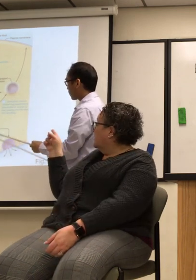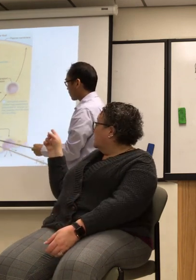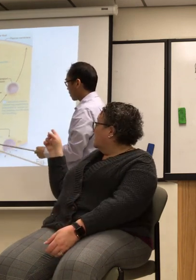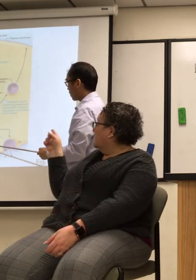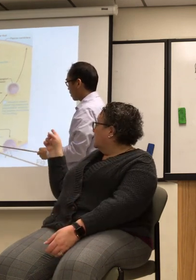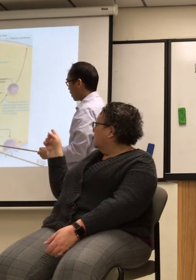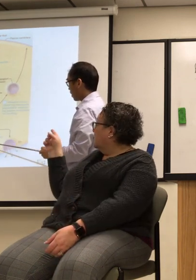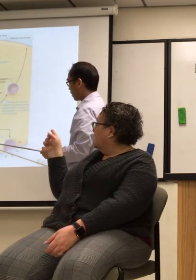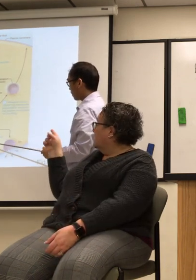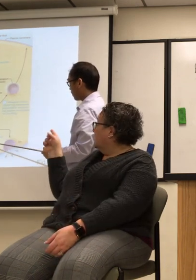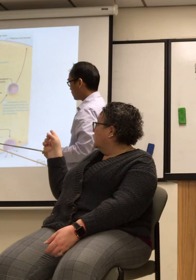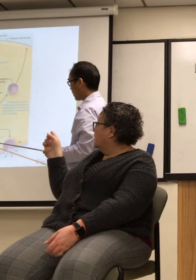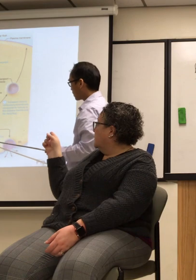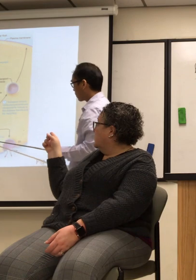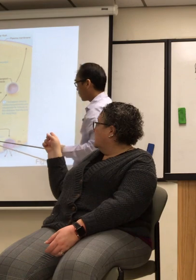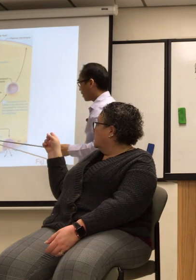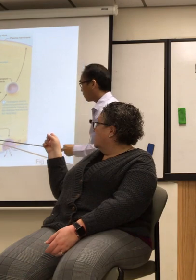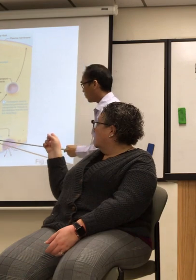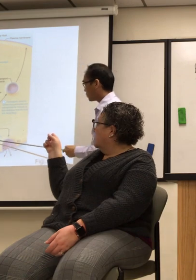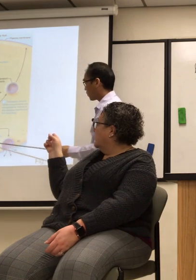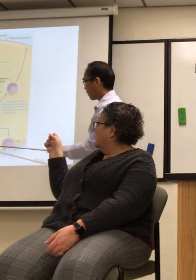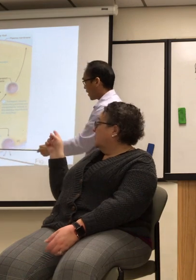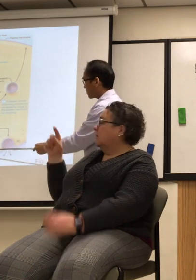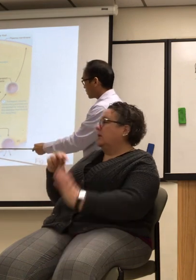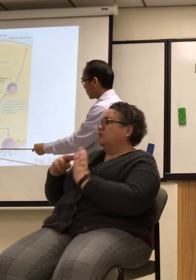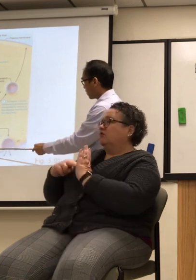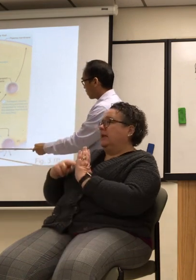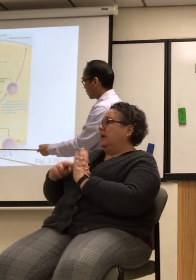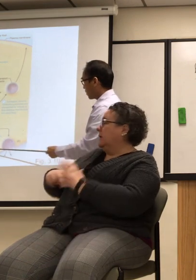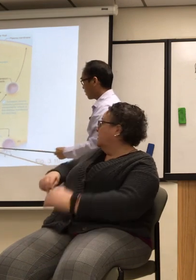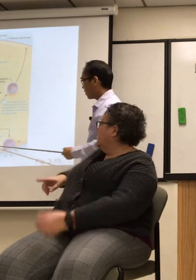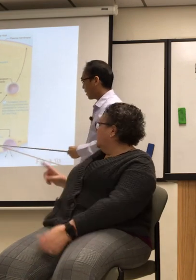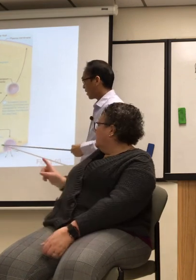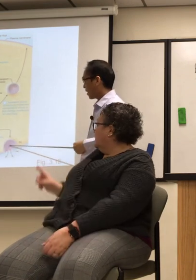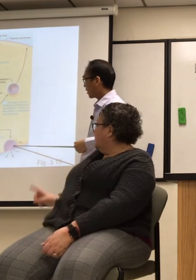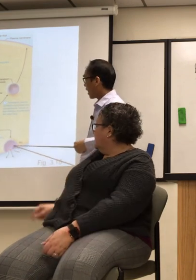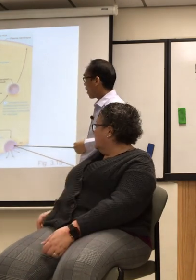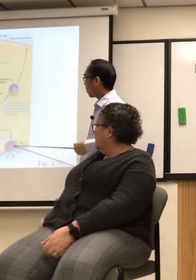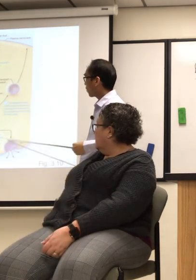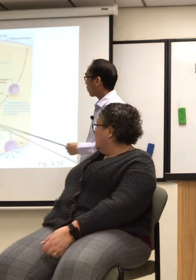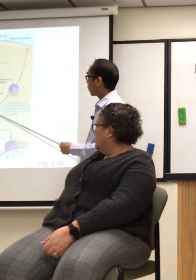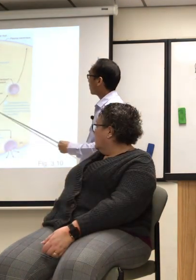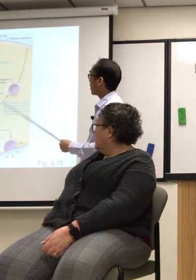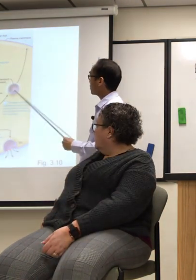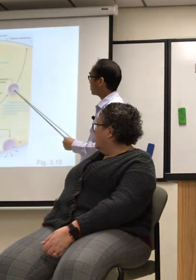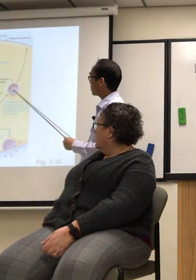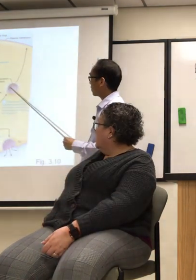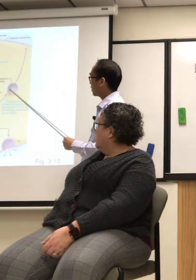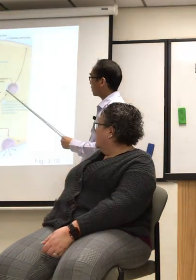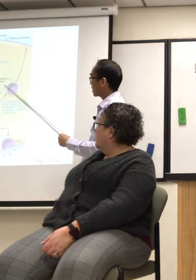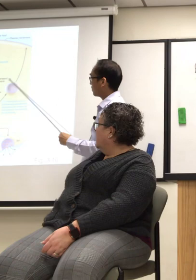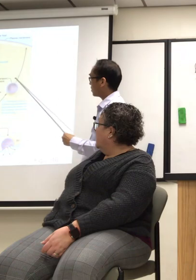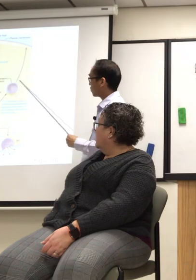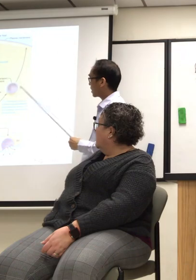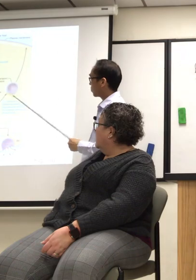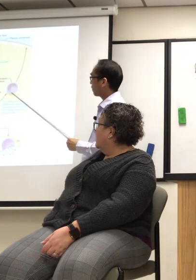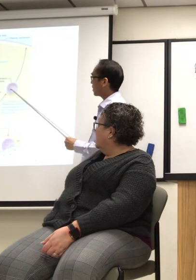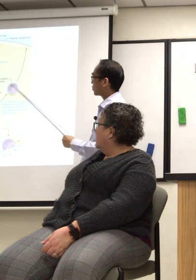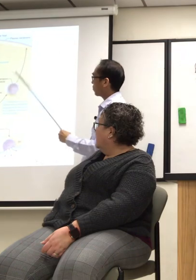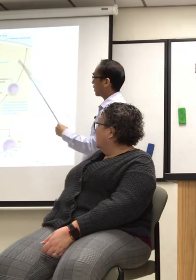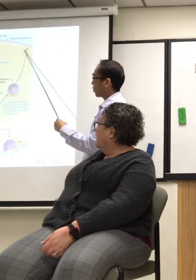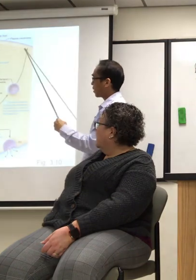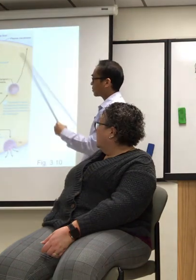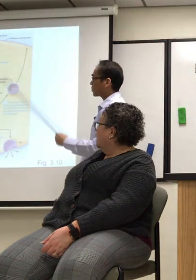endosome. The fused vesicle may fuse with a lysosome, it may get it out, or it may just, this empty